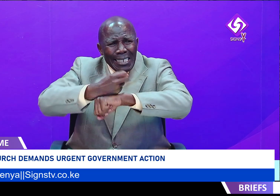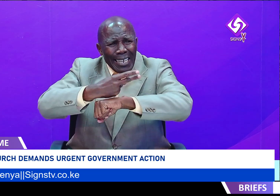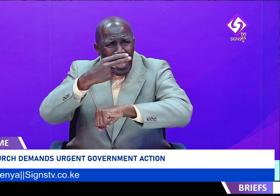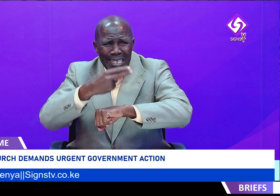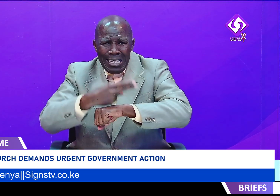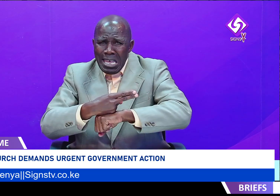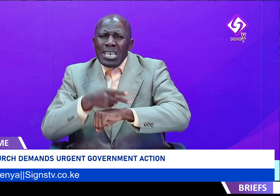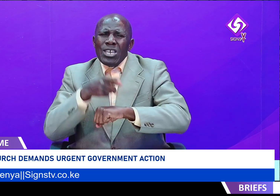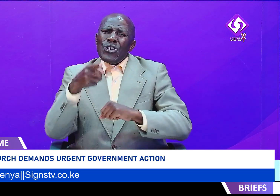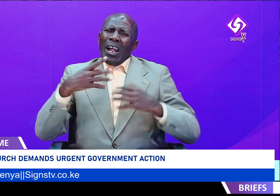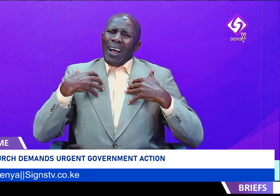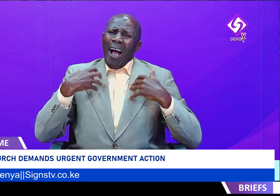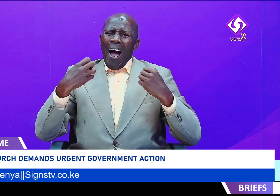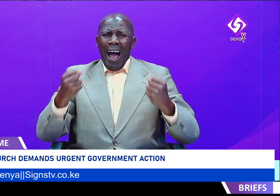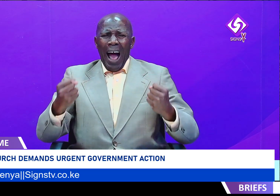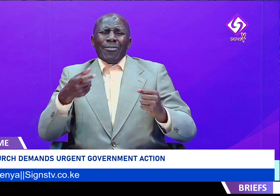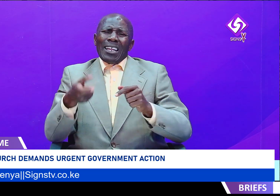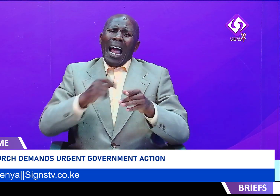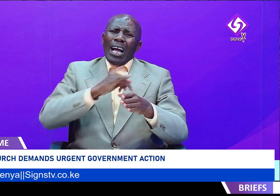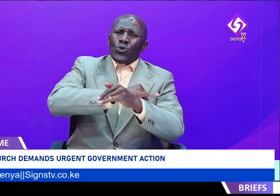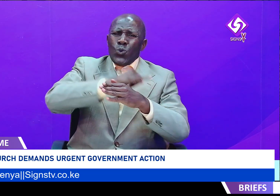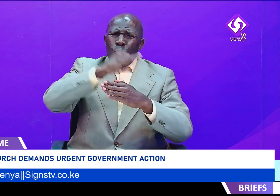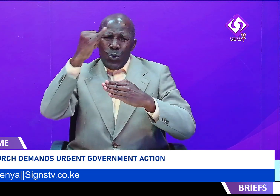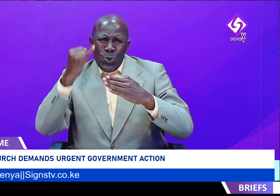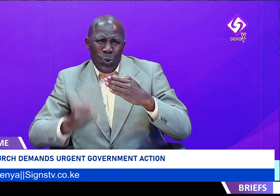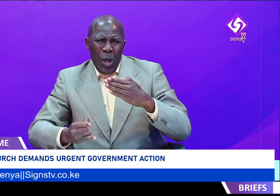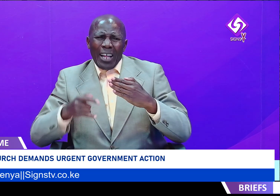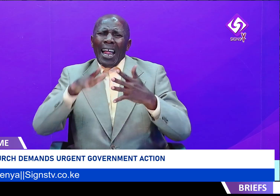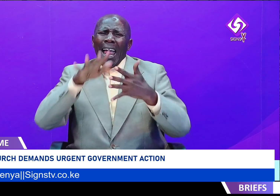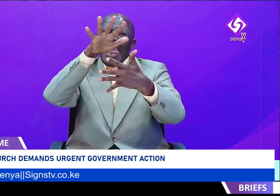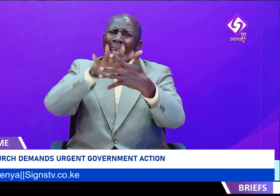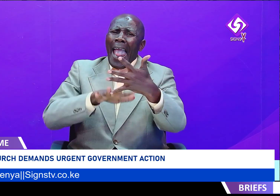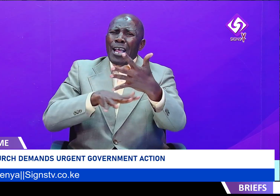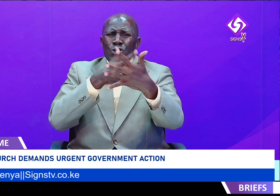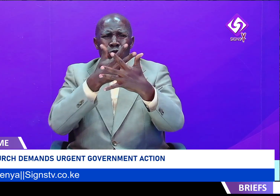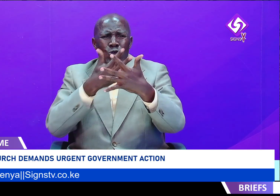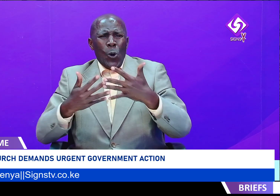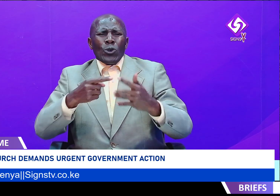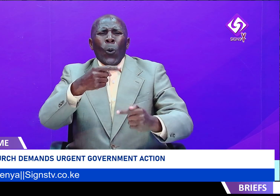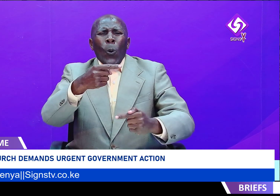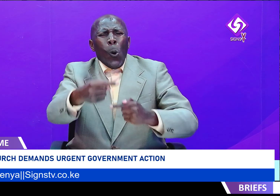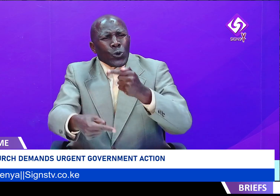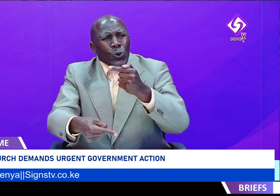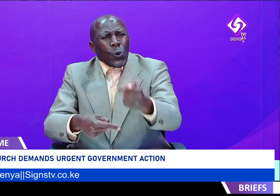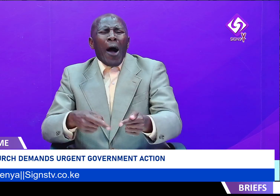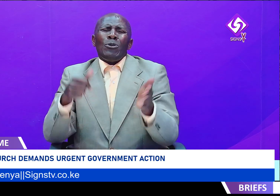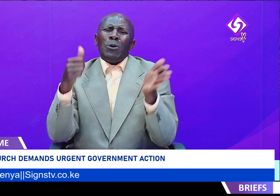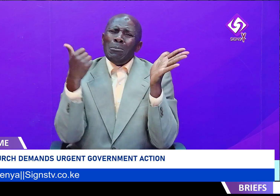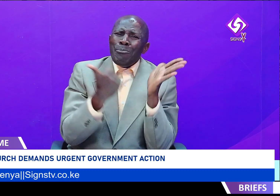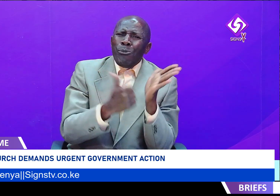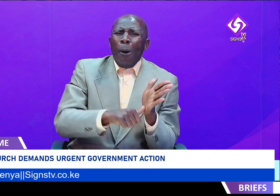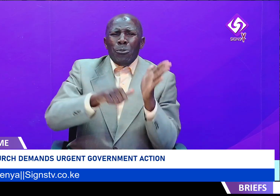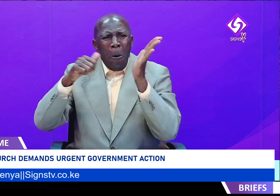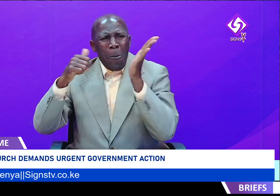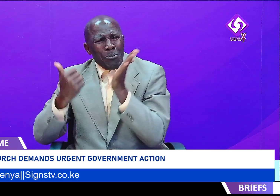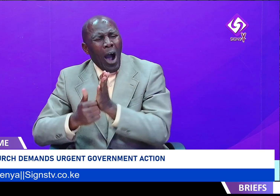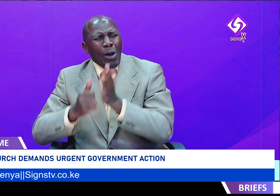address mounting tensions surrounding the Social Health Authority, SHA, health insurance